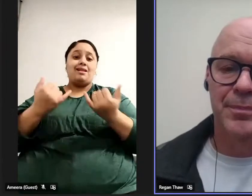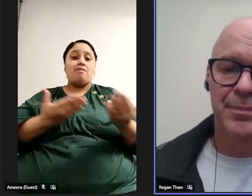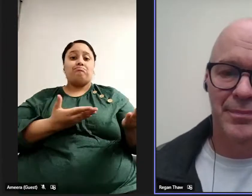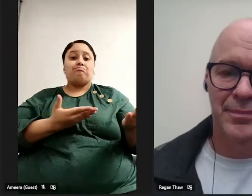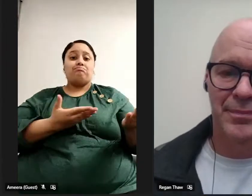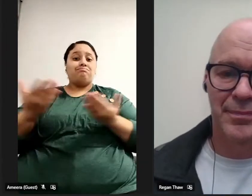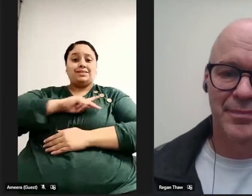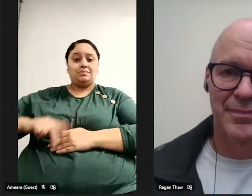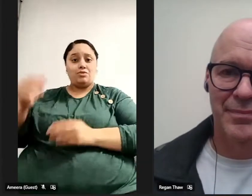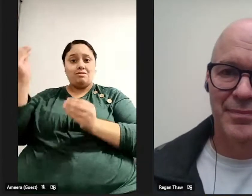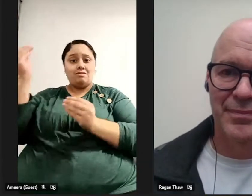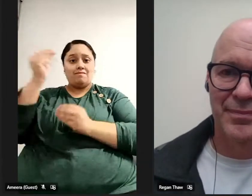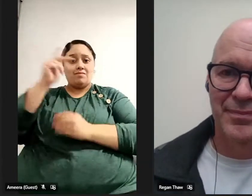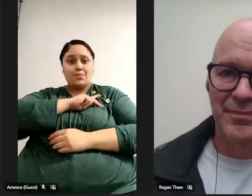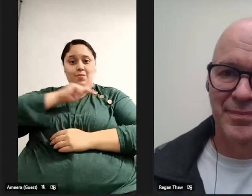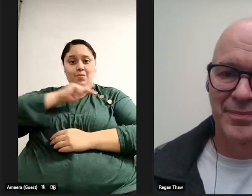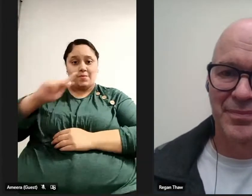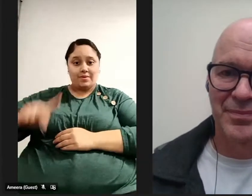Premier.